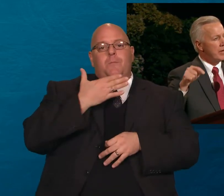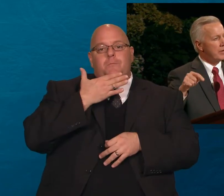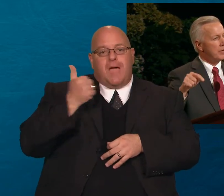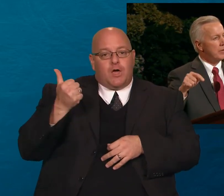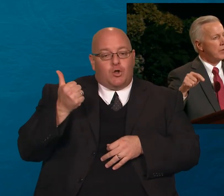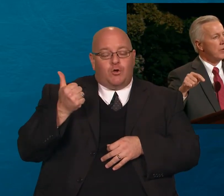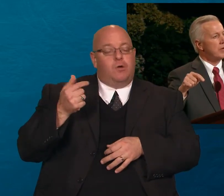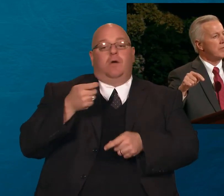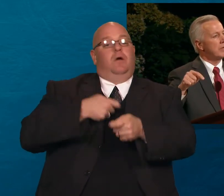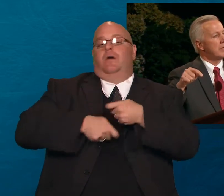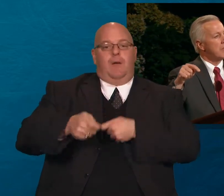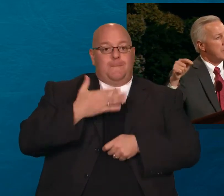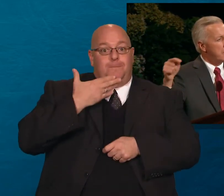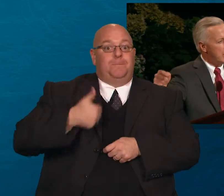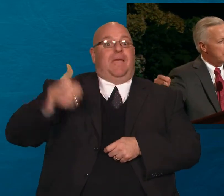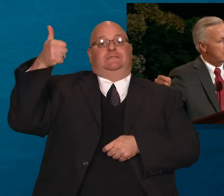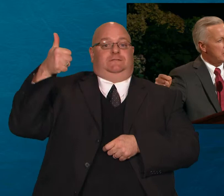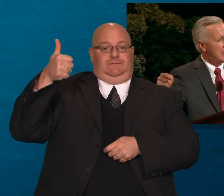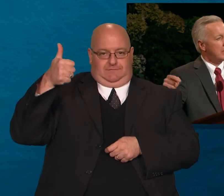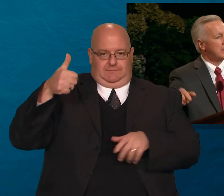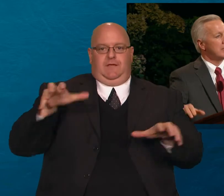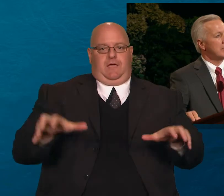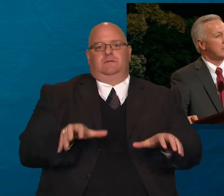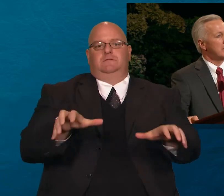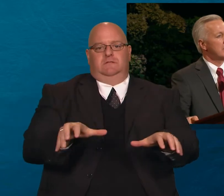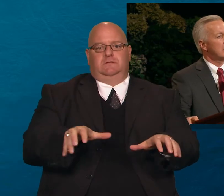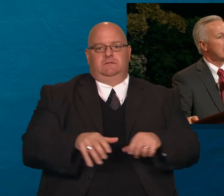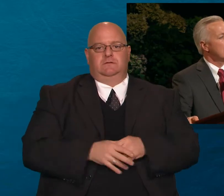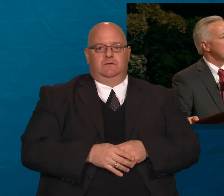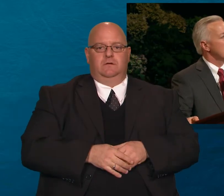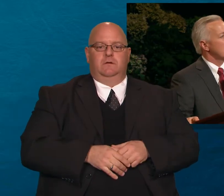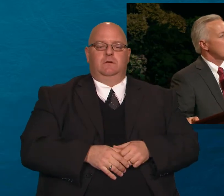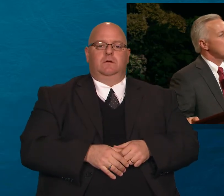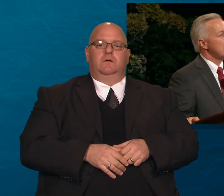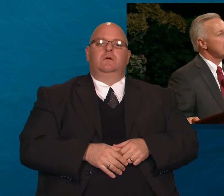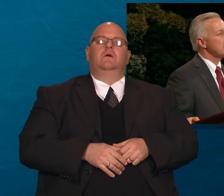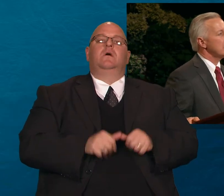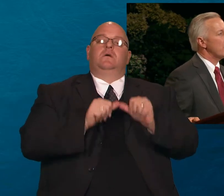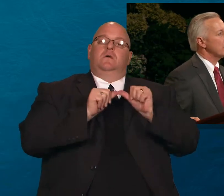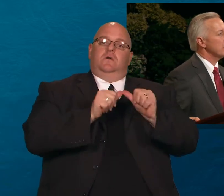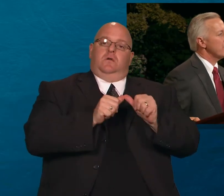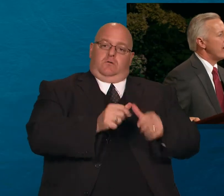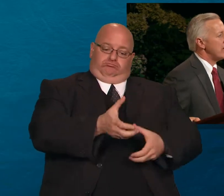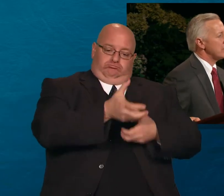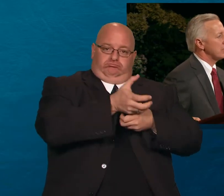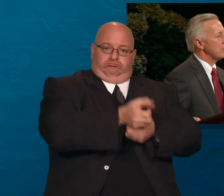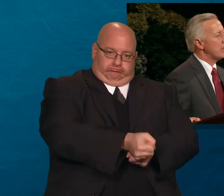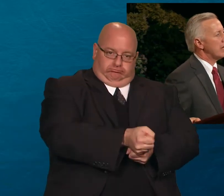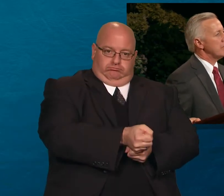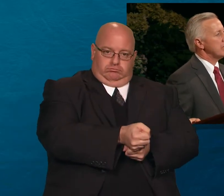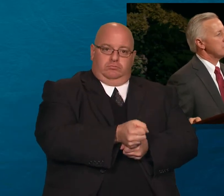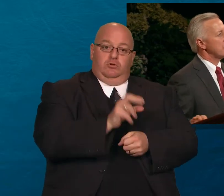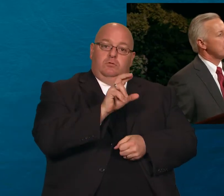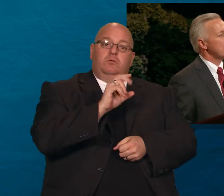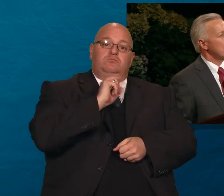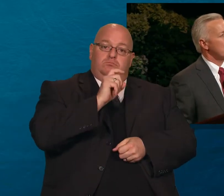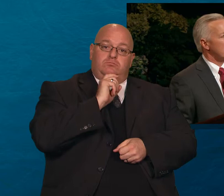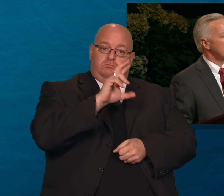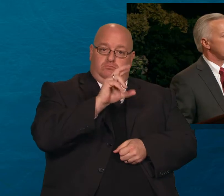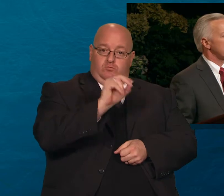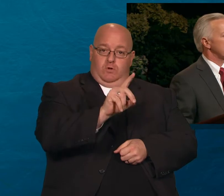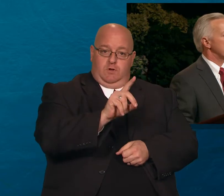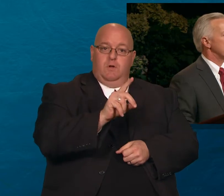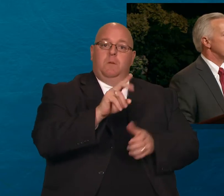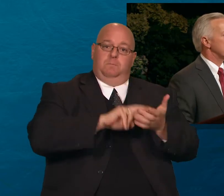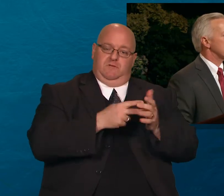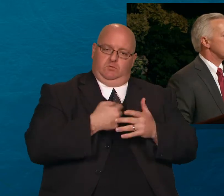for better or even best activities. Continually holding fast to the rod means that we attend all